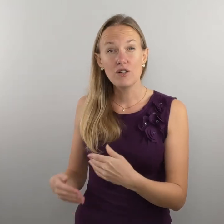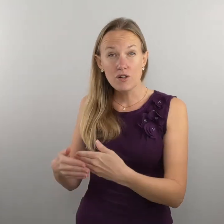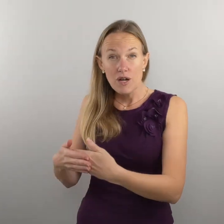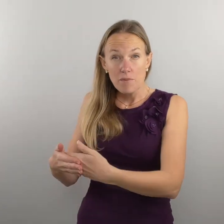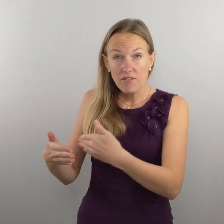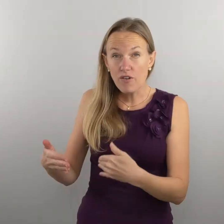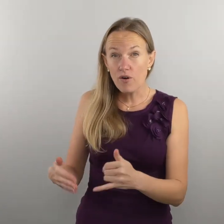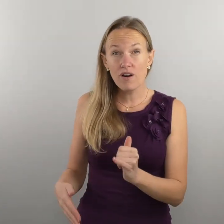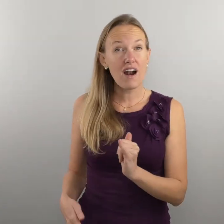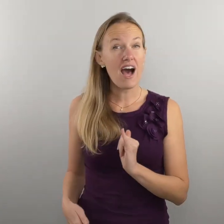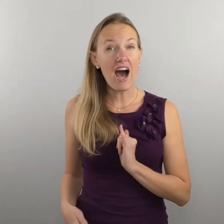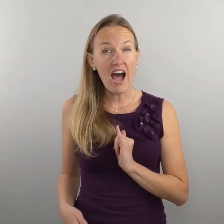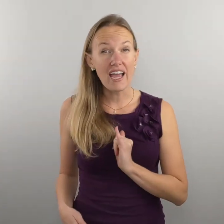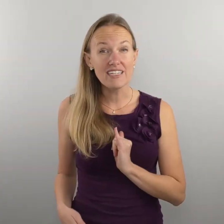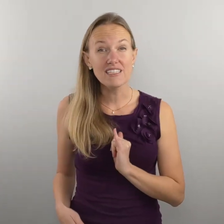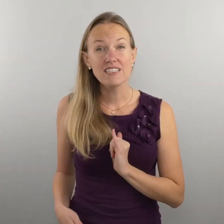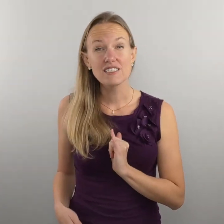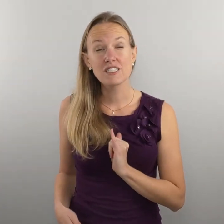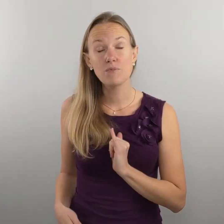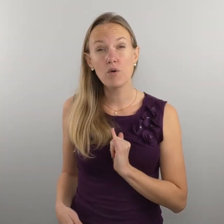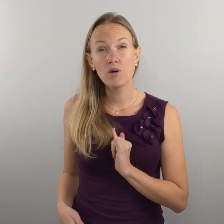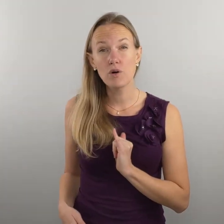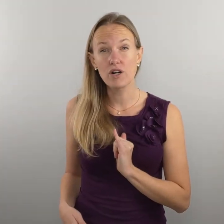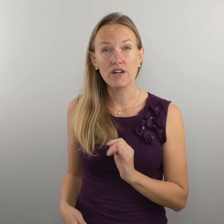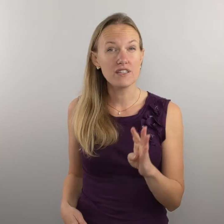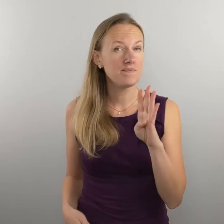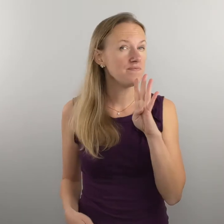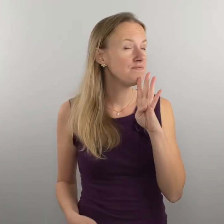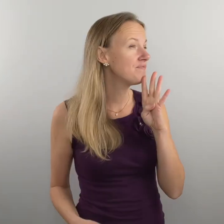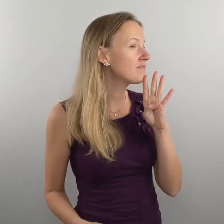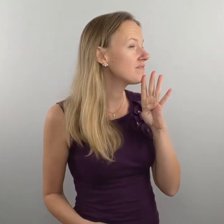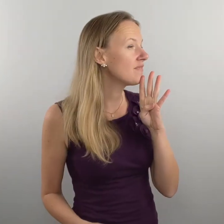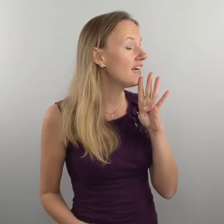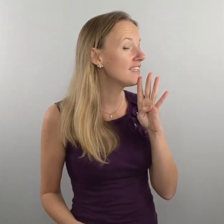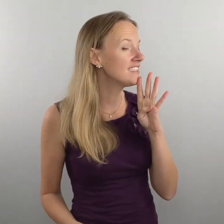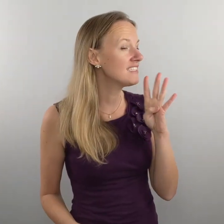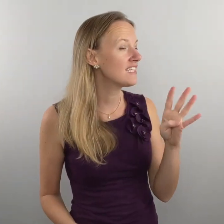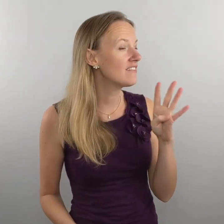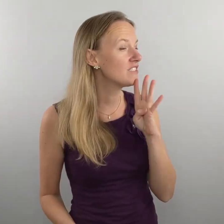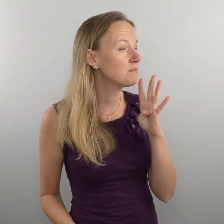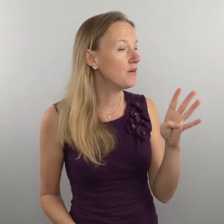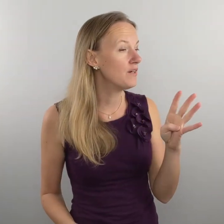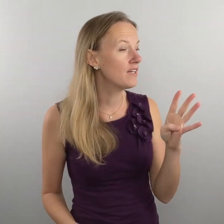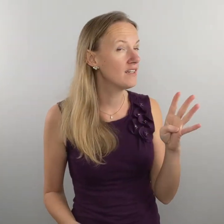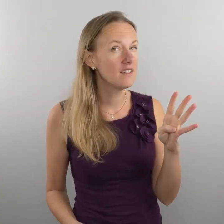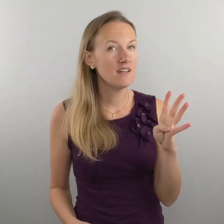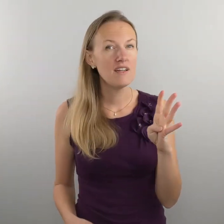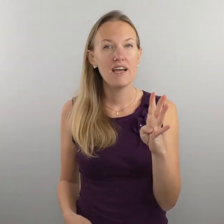so before I spoke a word, this is a sign for spoke, and then